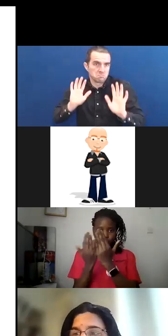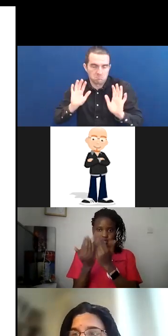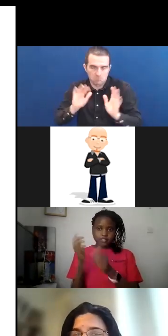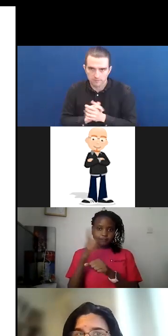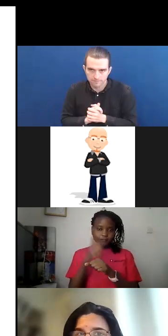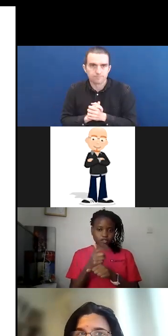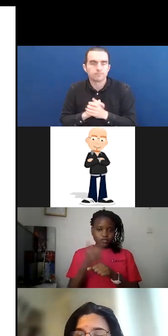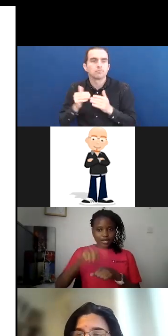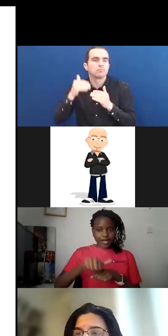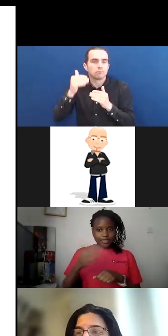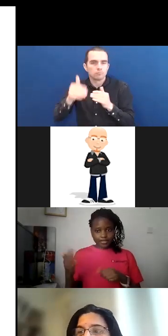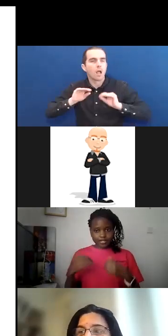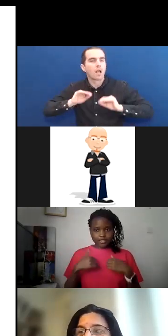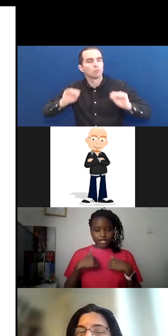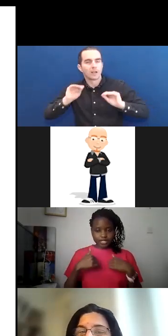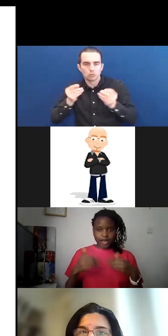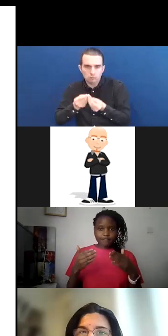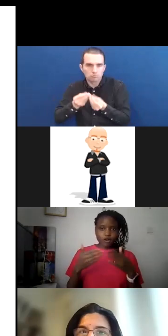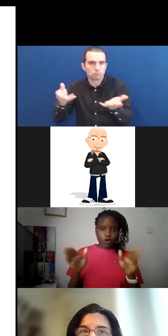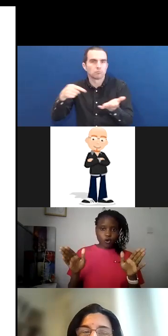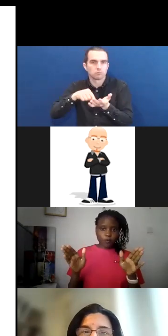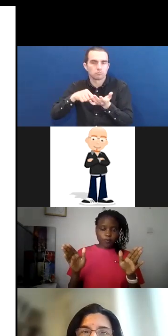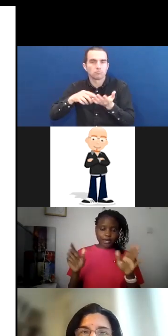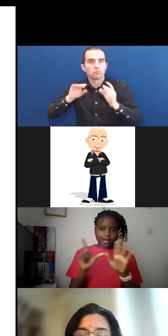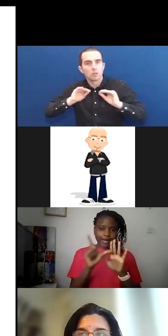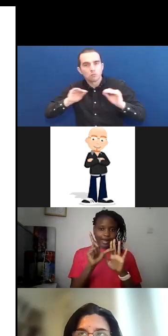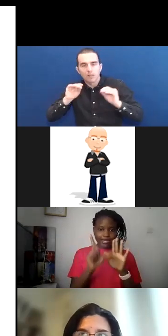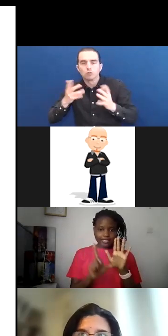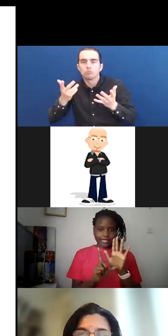an open license. An open license,